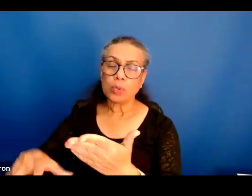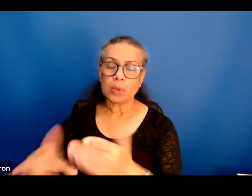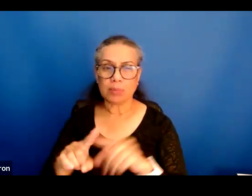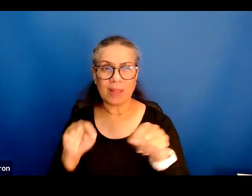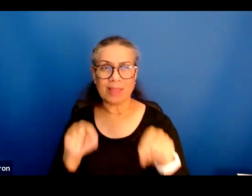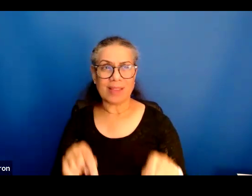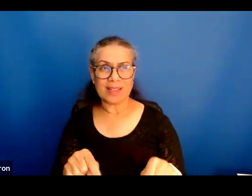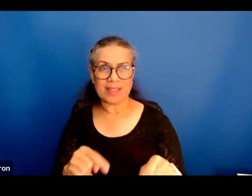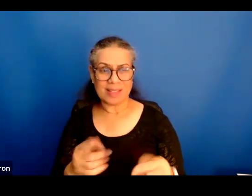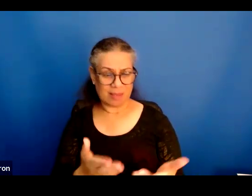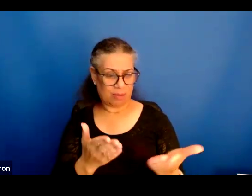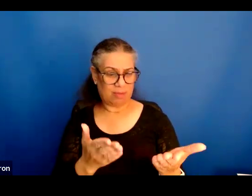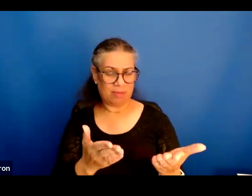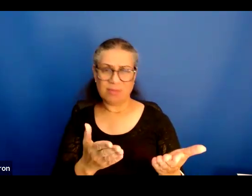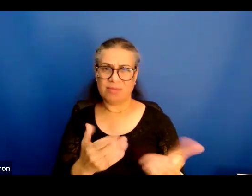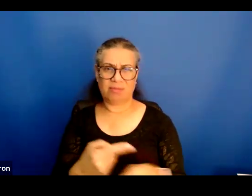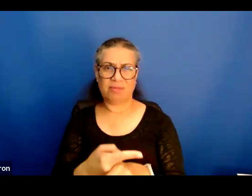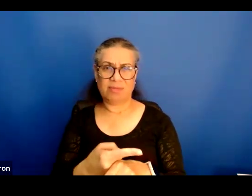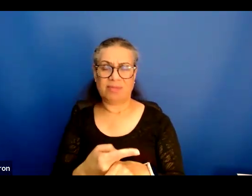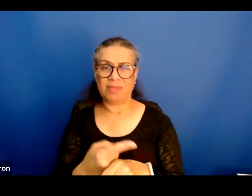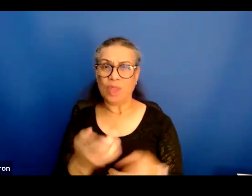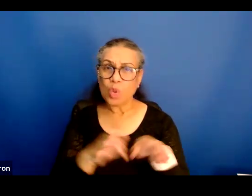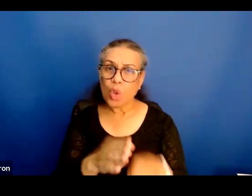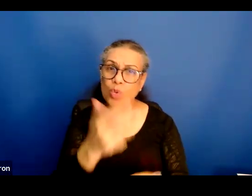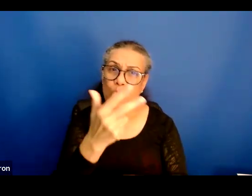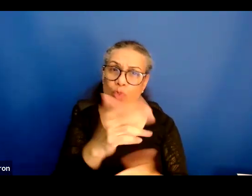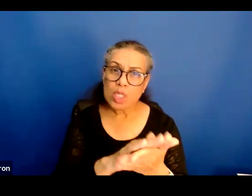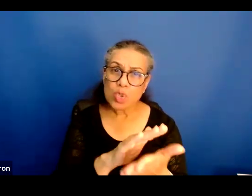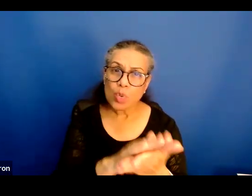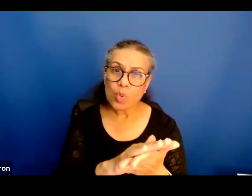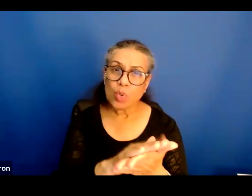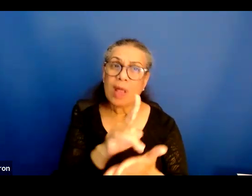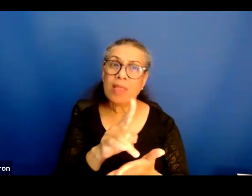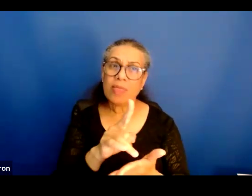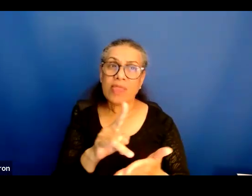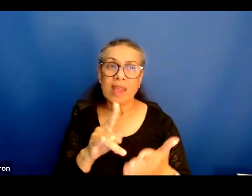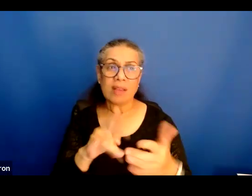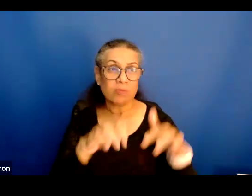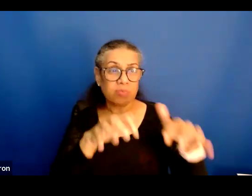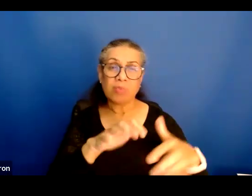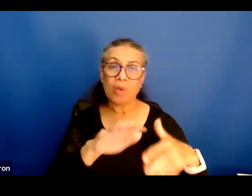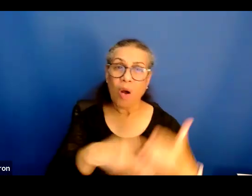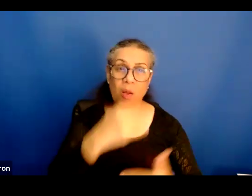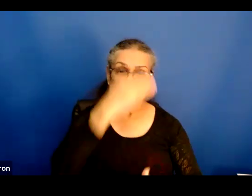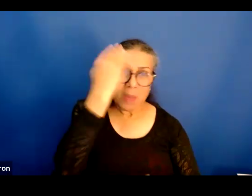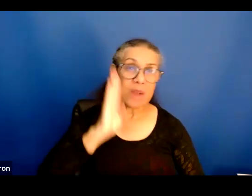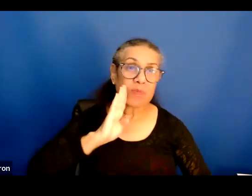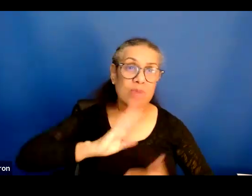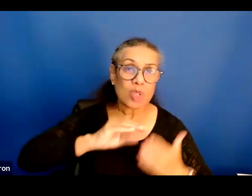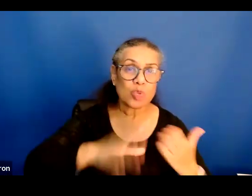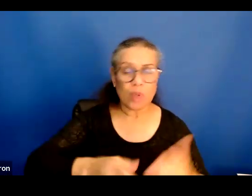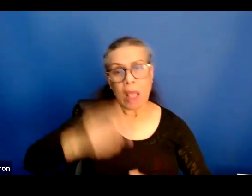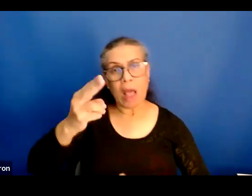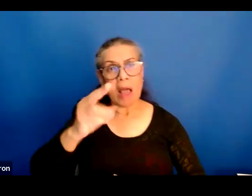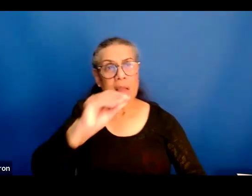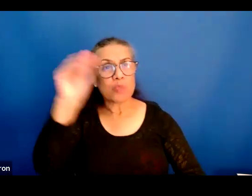is lacking in the proposed plan. The plan to close 3 schools, whose population is almost all Black and Brown students, with high